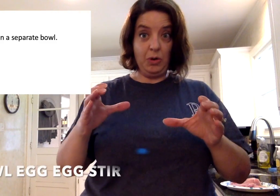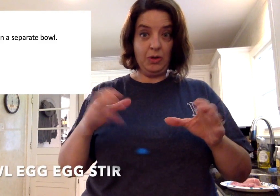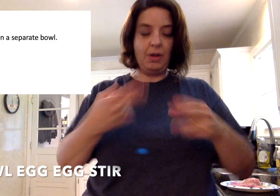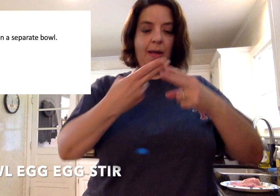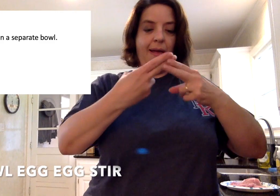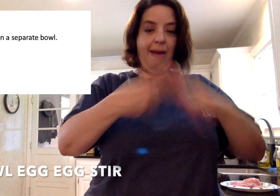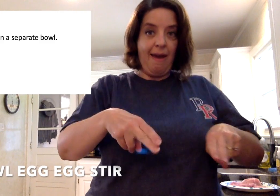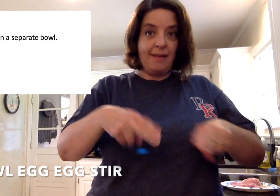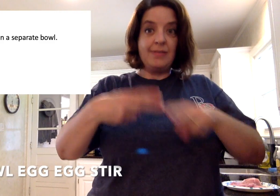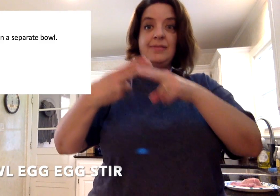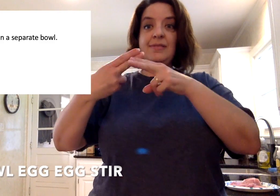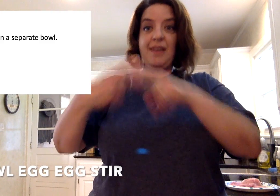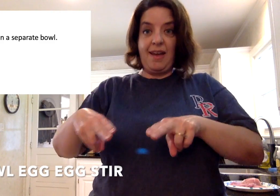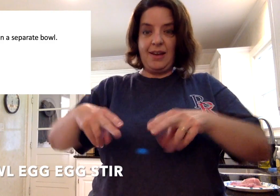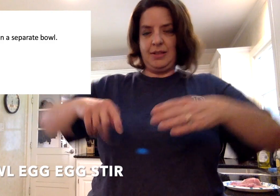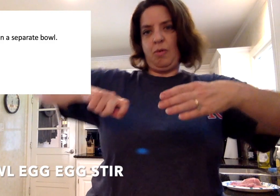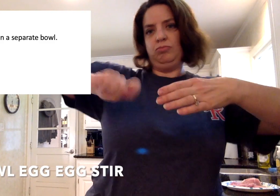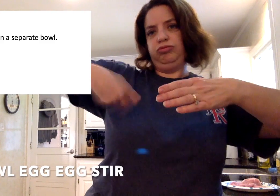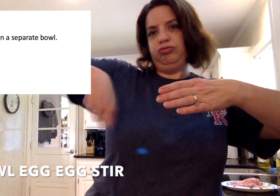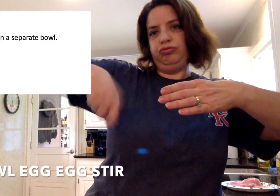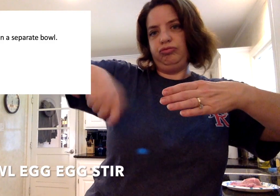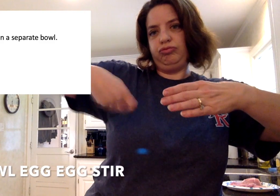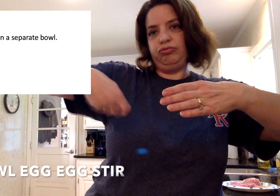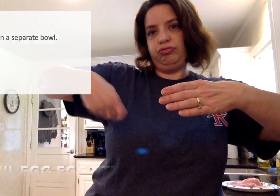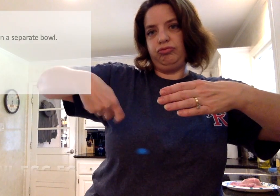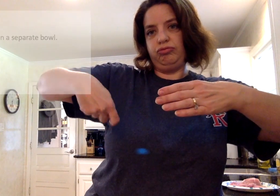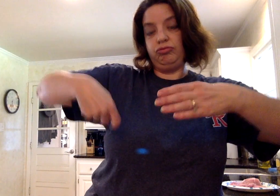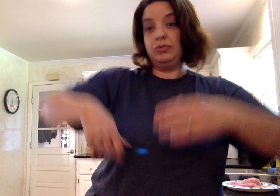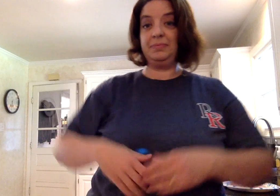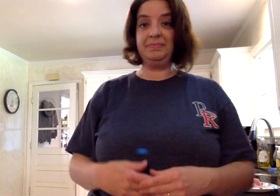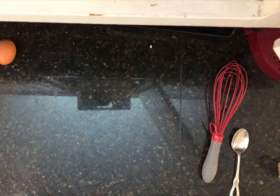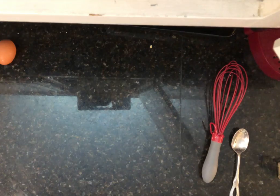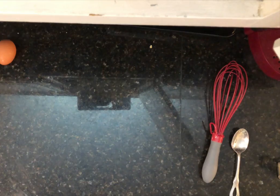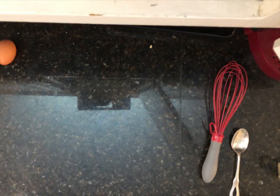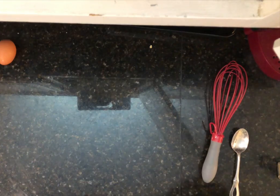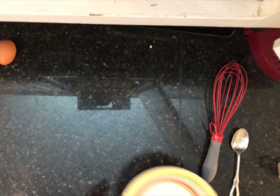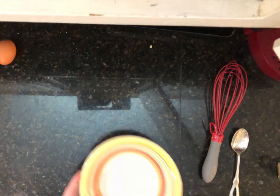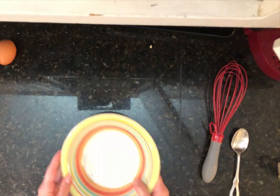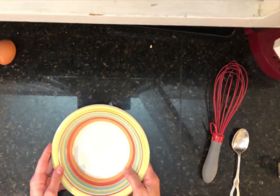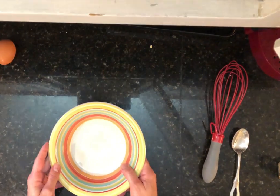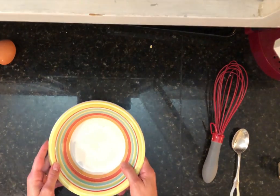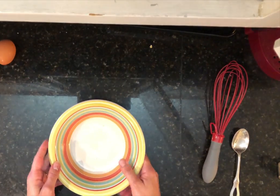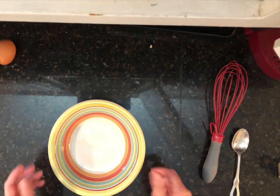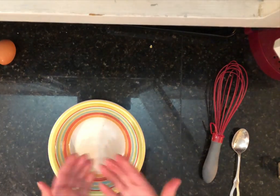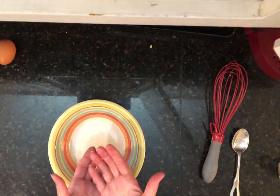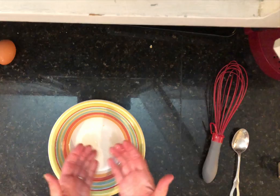So here's how you sign it. Bowl, egg, egg, because there's 2 of them, and then stir quickly.